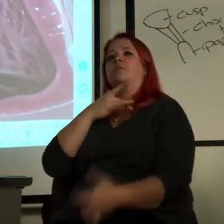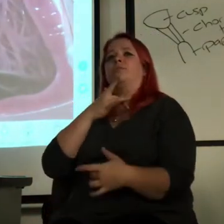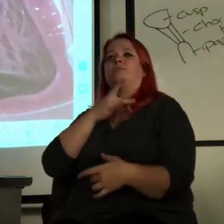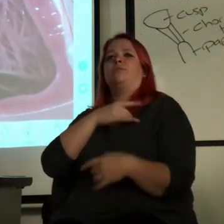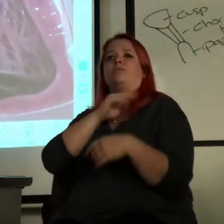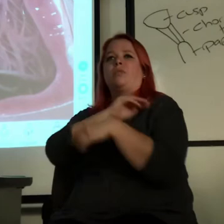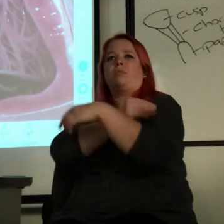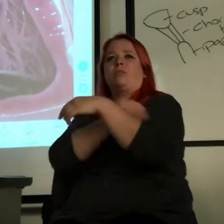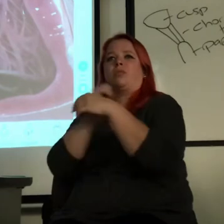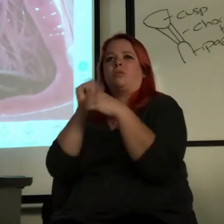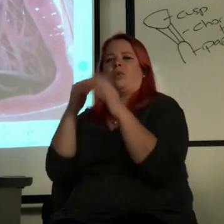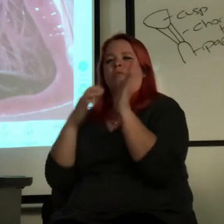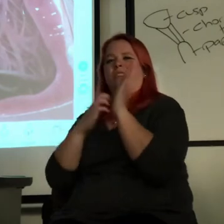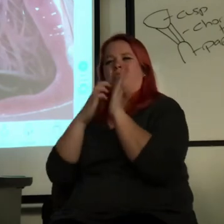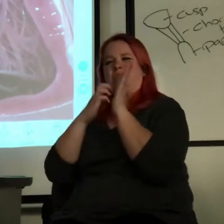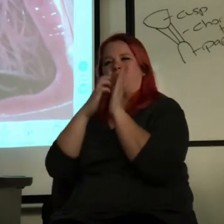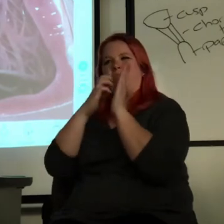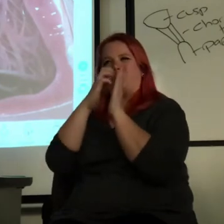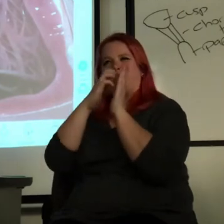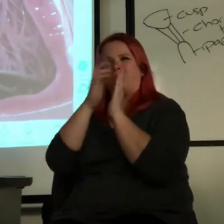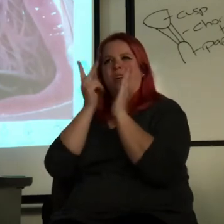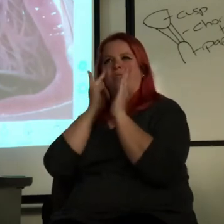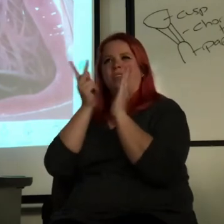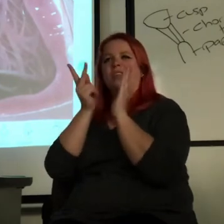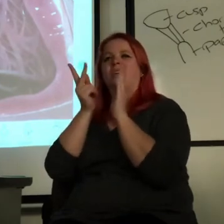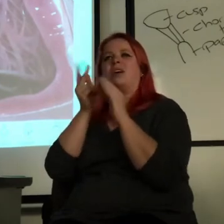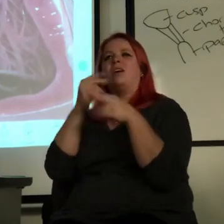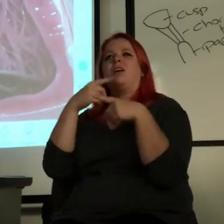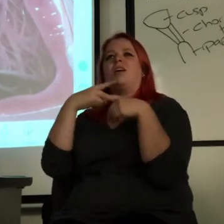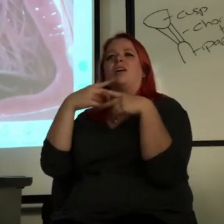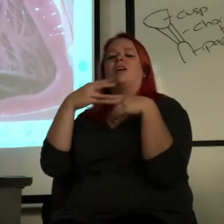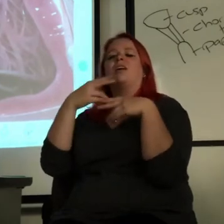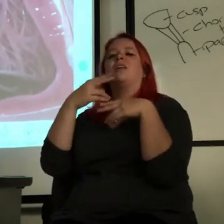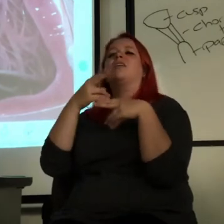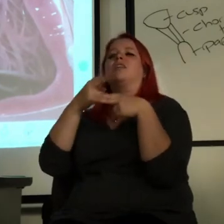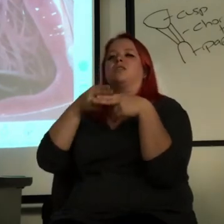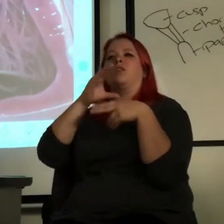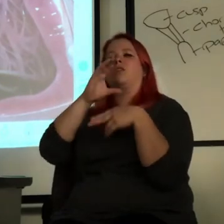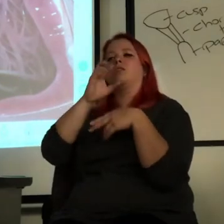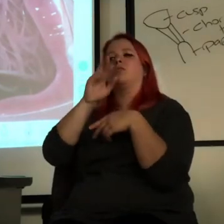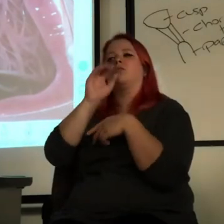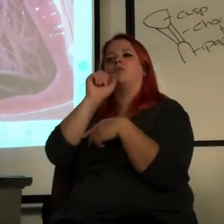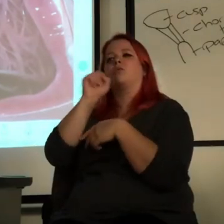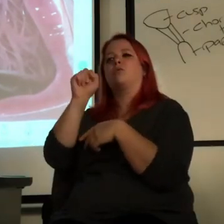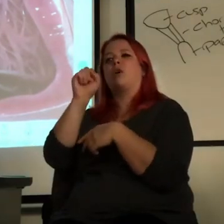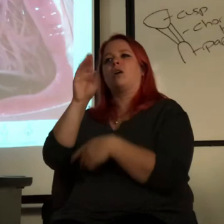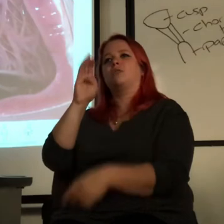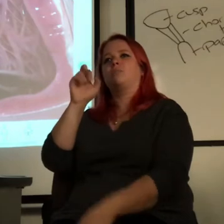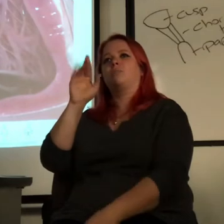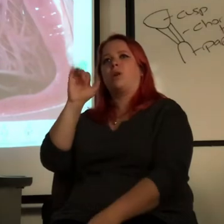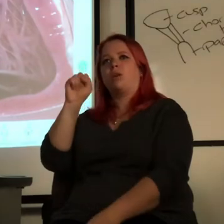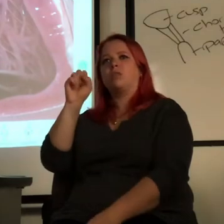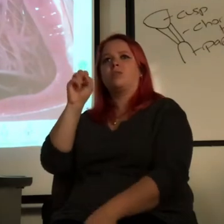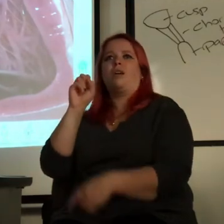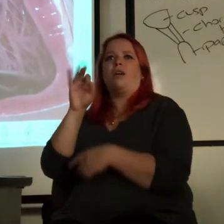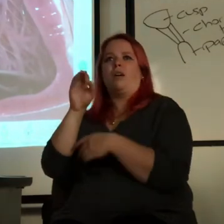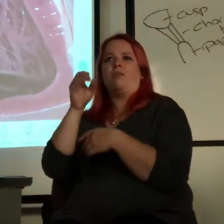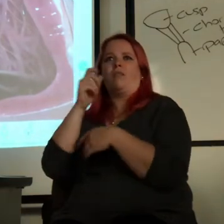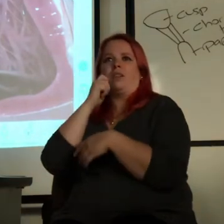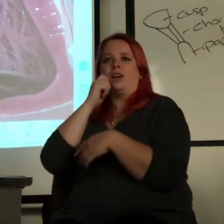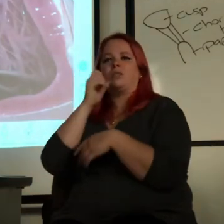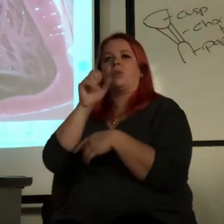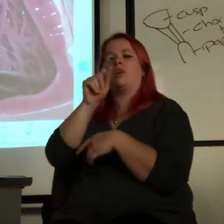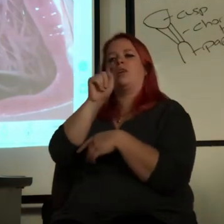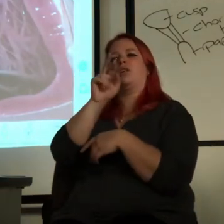these roughness looking, they call it crossbars of flesh or trabeculae carnae, the